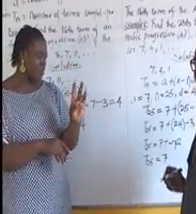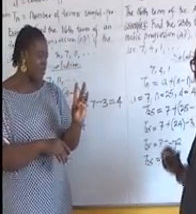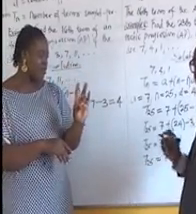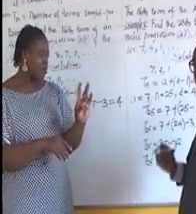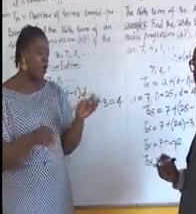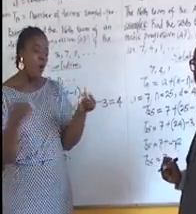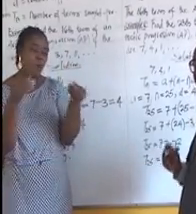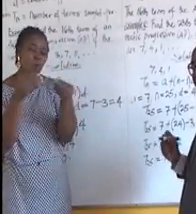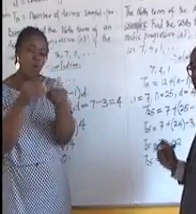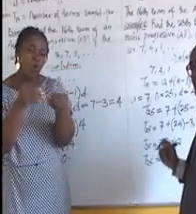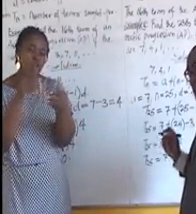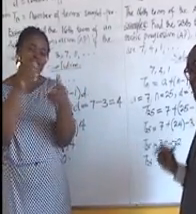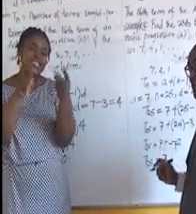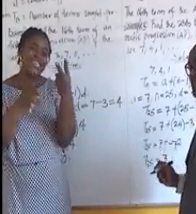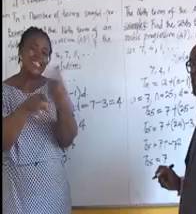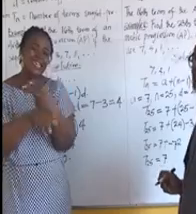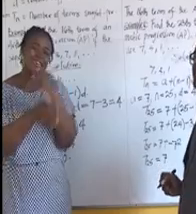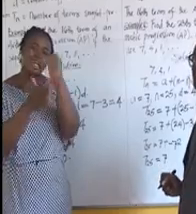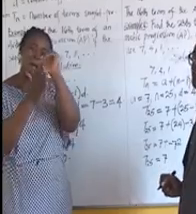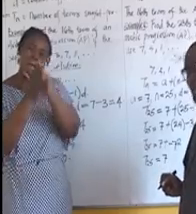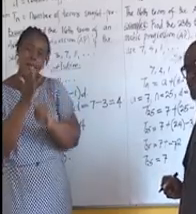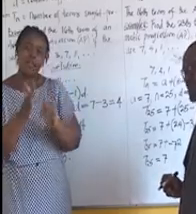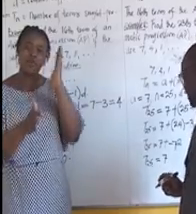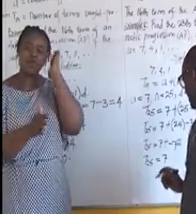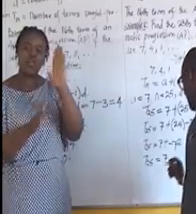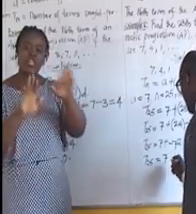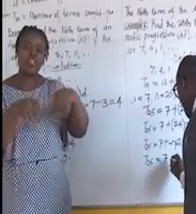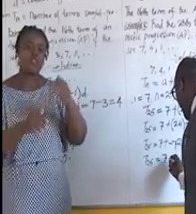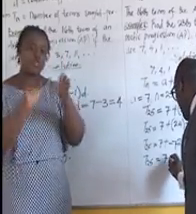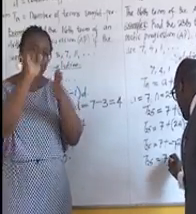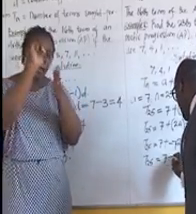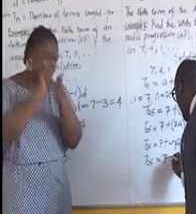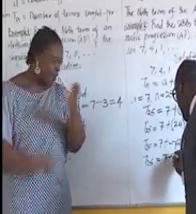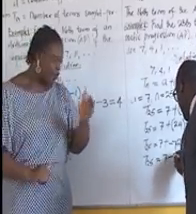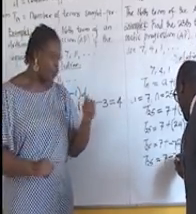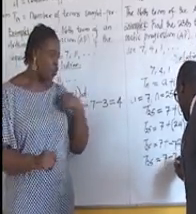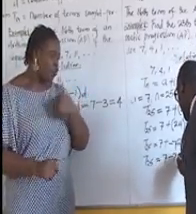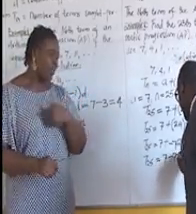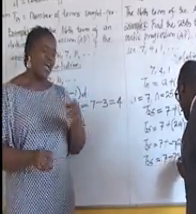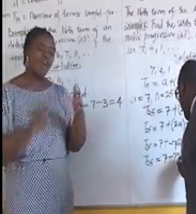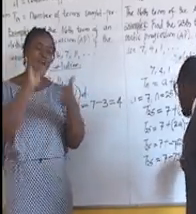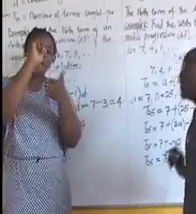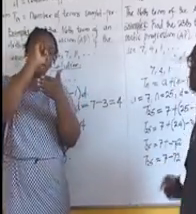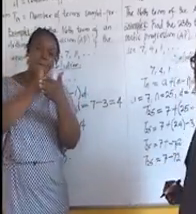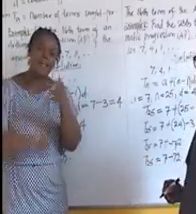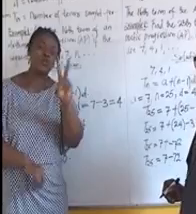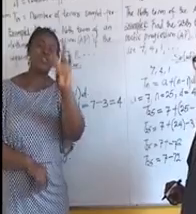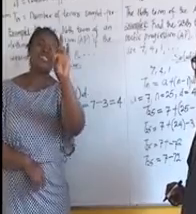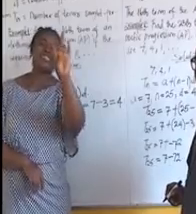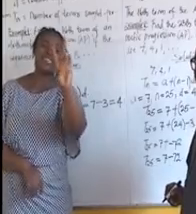know that plus times minus will give us minus. We have what? Minus what?